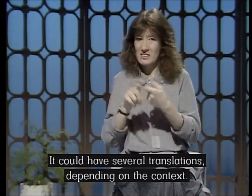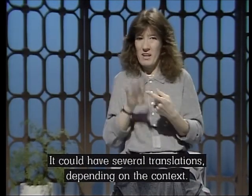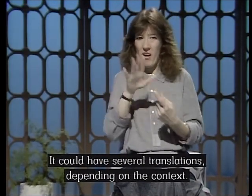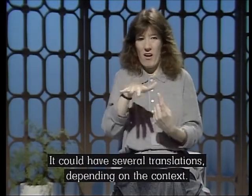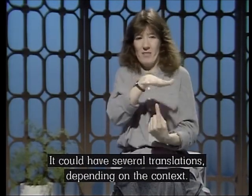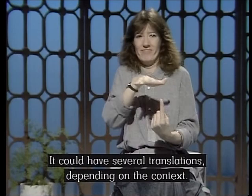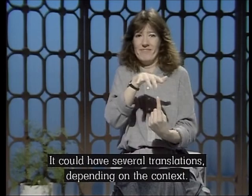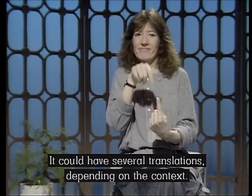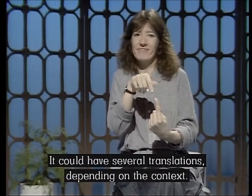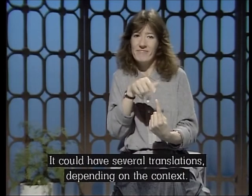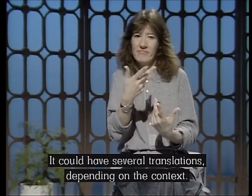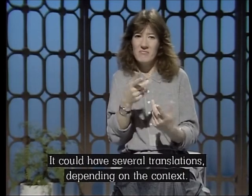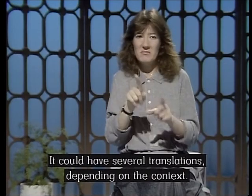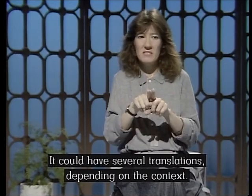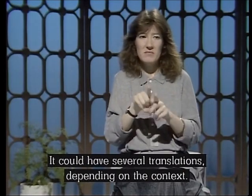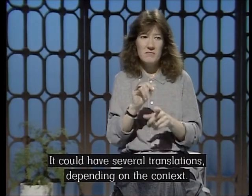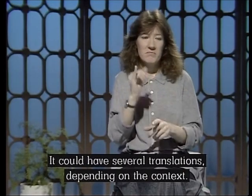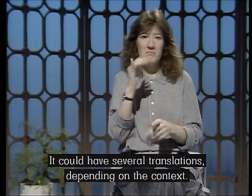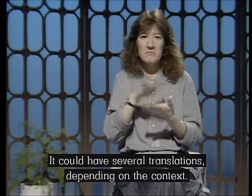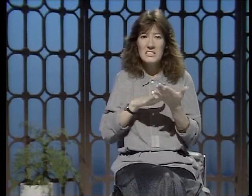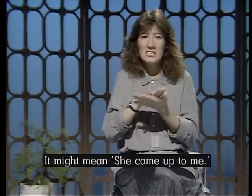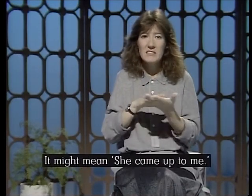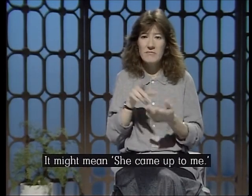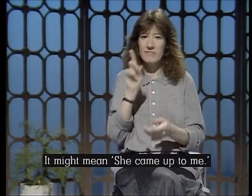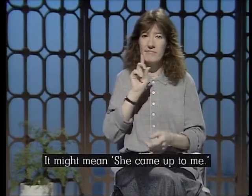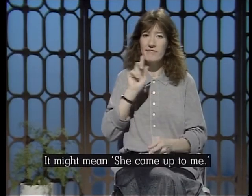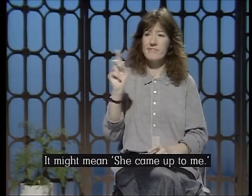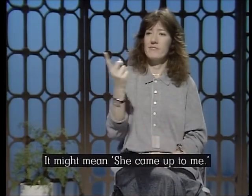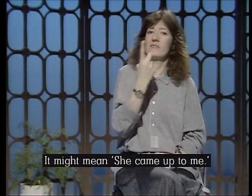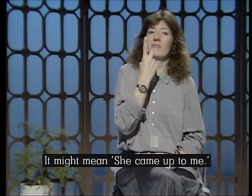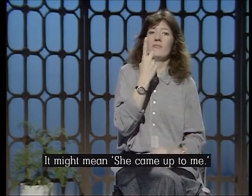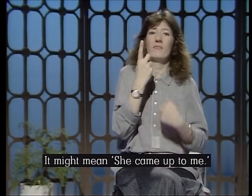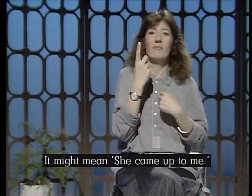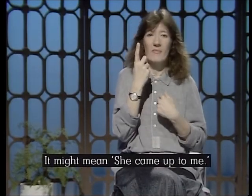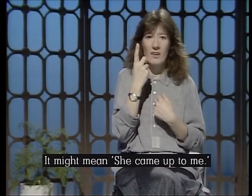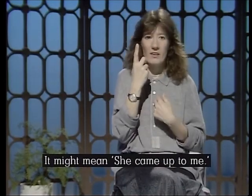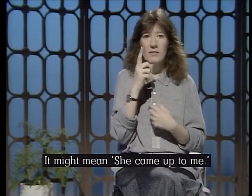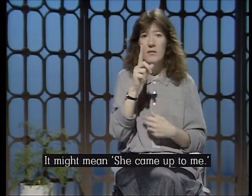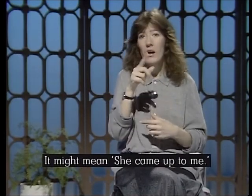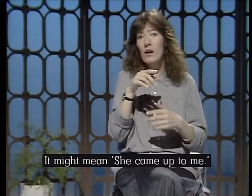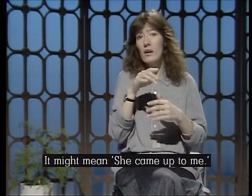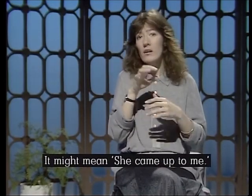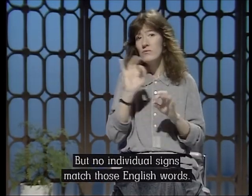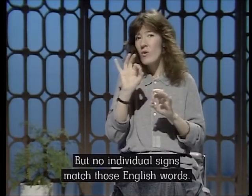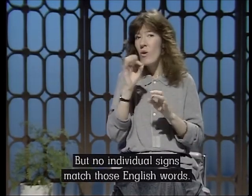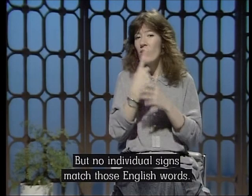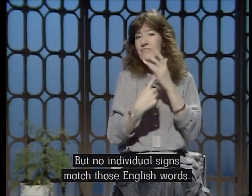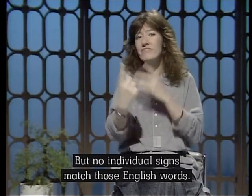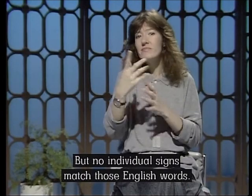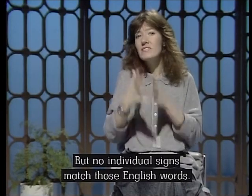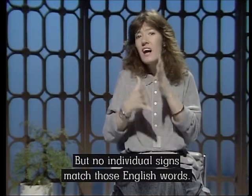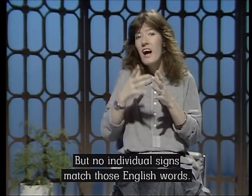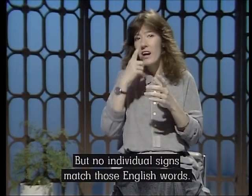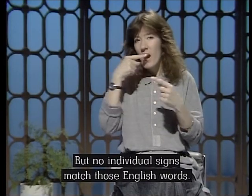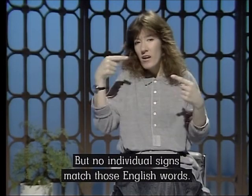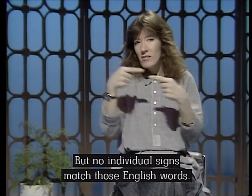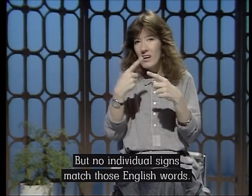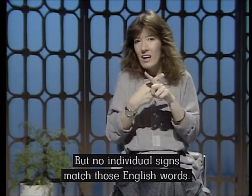on the context. For example, it might mean, she came up to me. But there are no individual signs in that